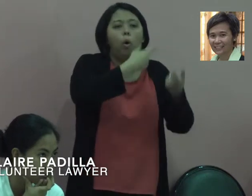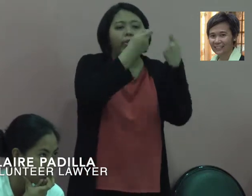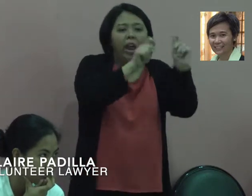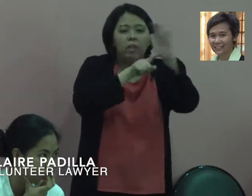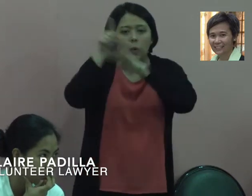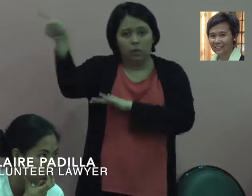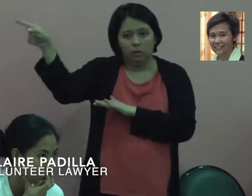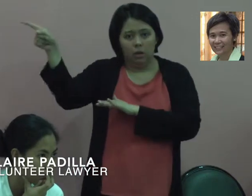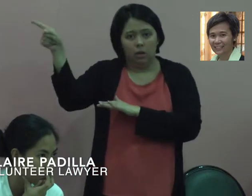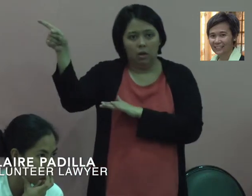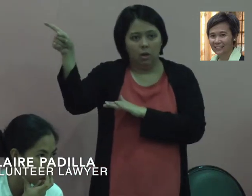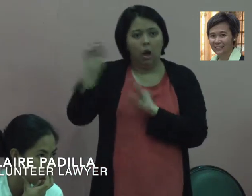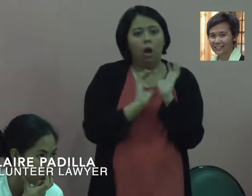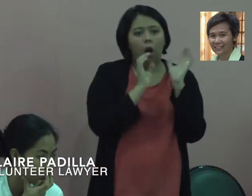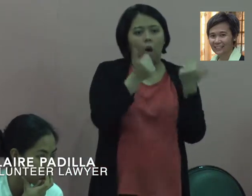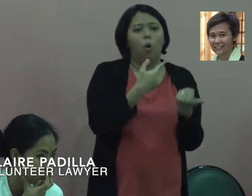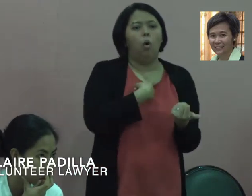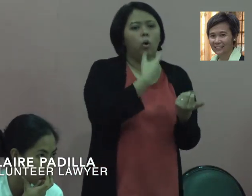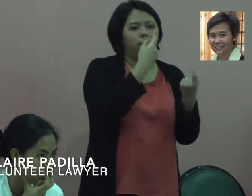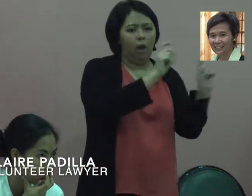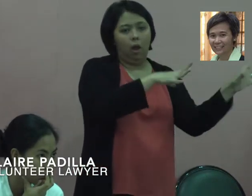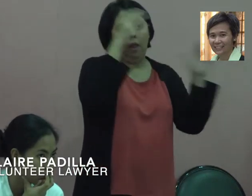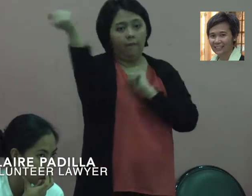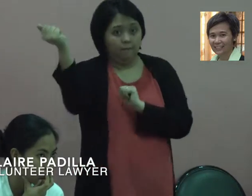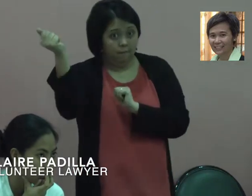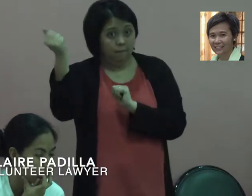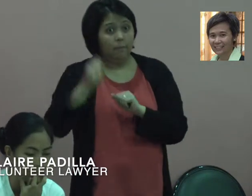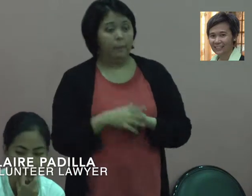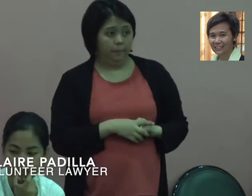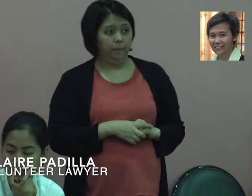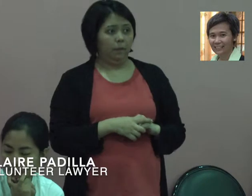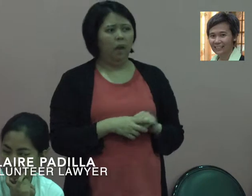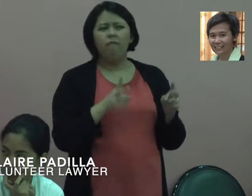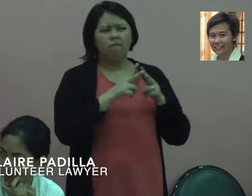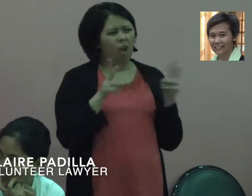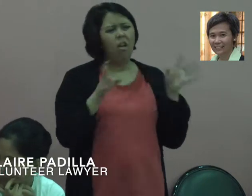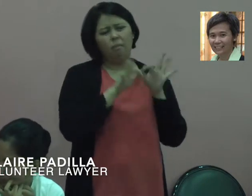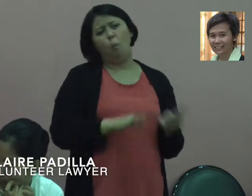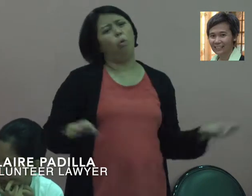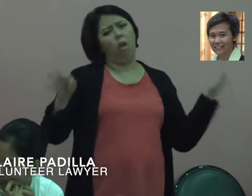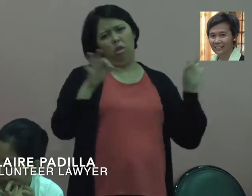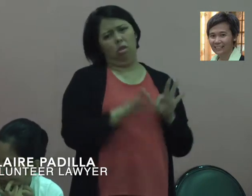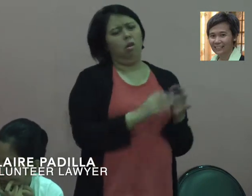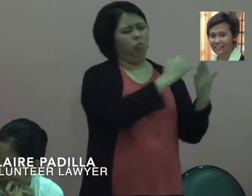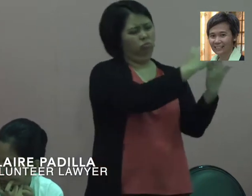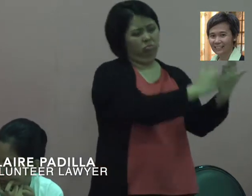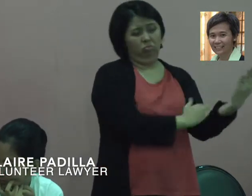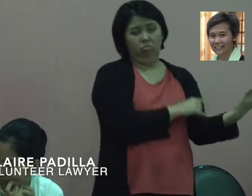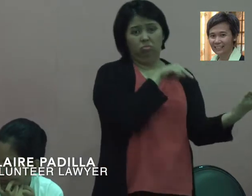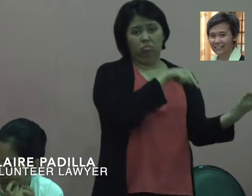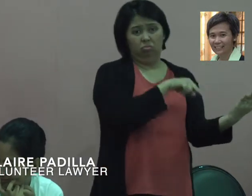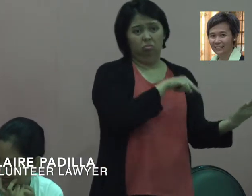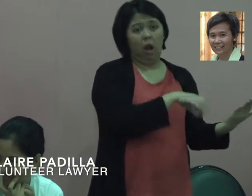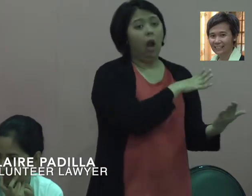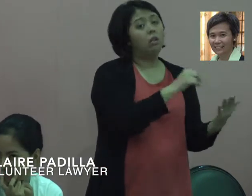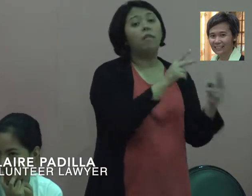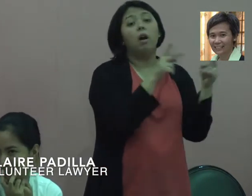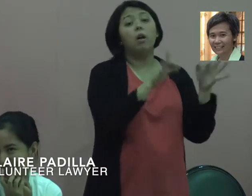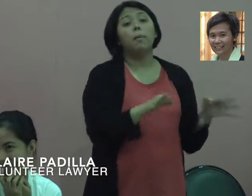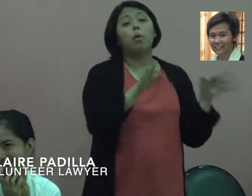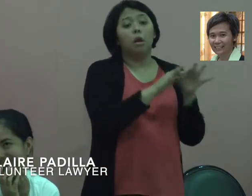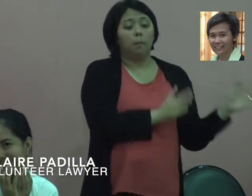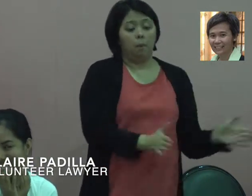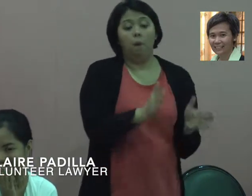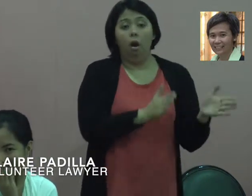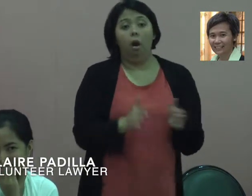makalis sa sitwasyon, yung gano'n. So, very crucial talaga yung preparation of complaint